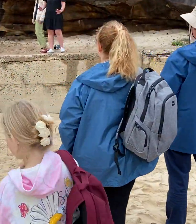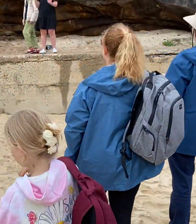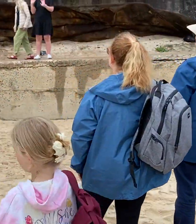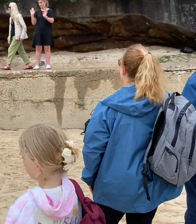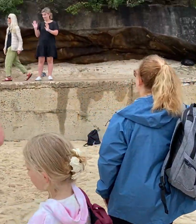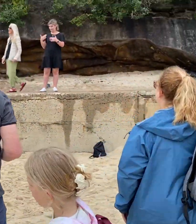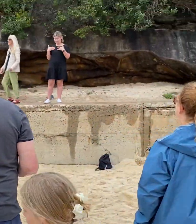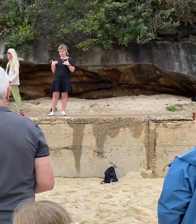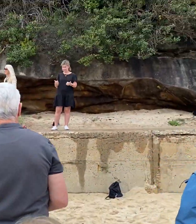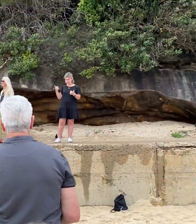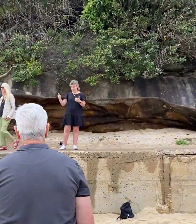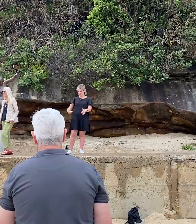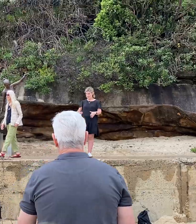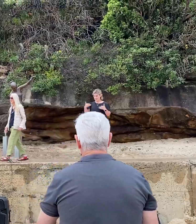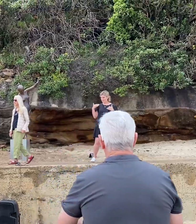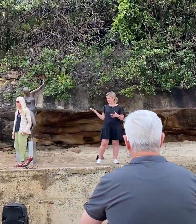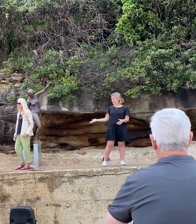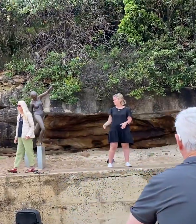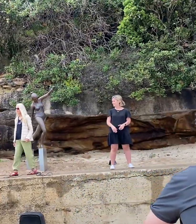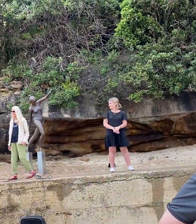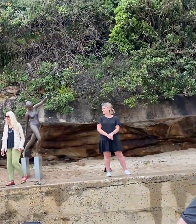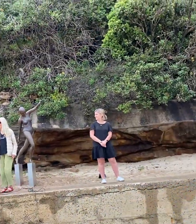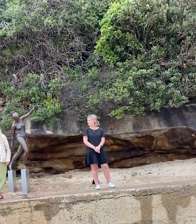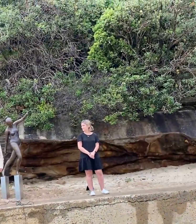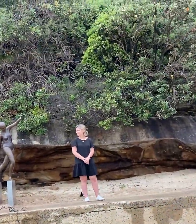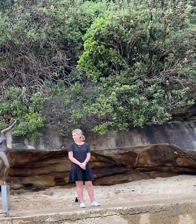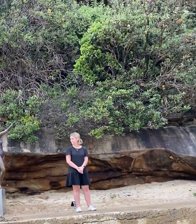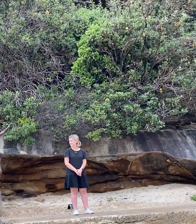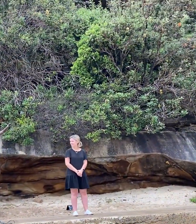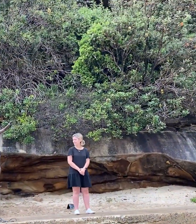Hello, how are you going? Good morning.